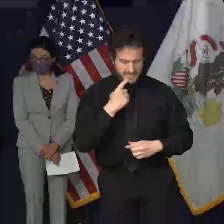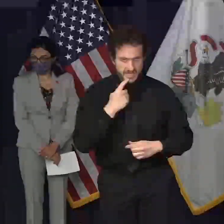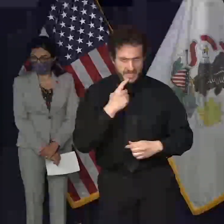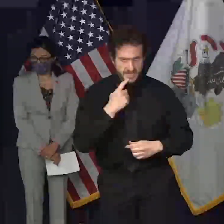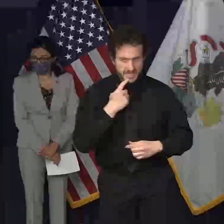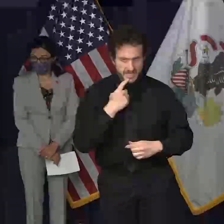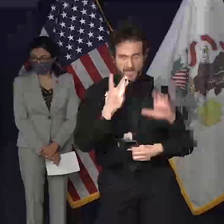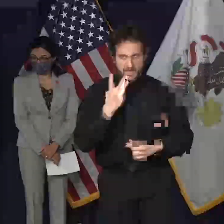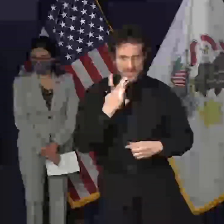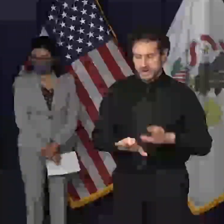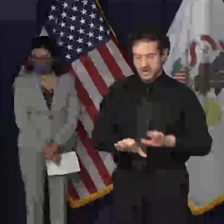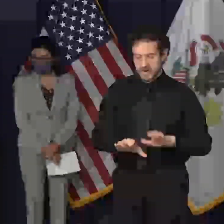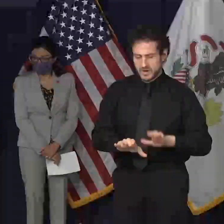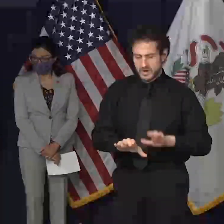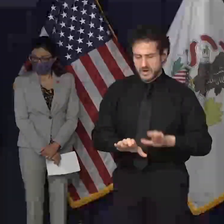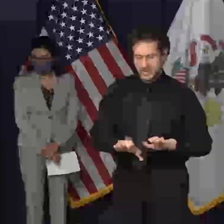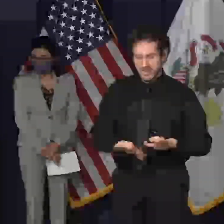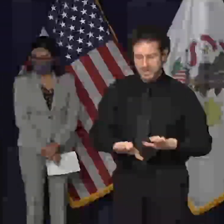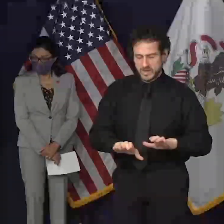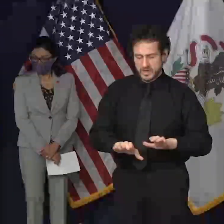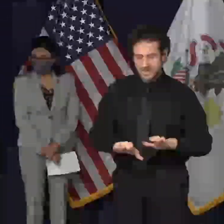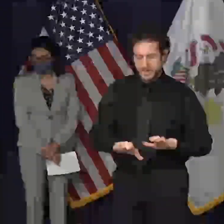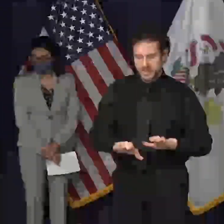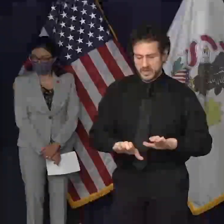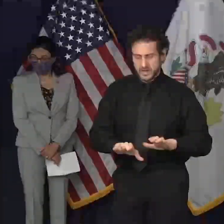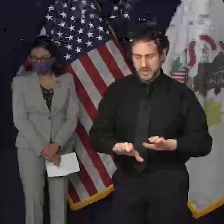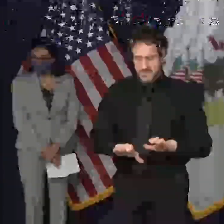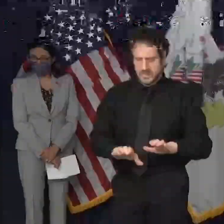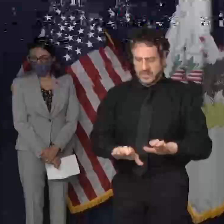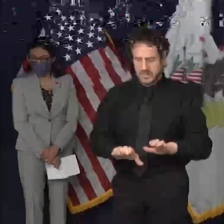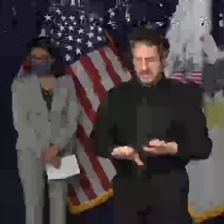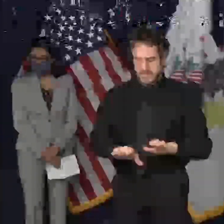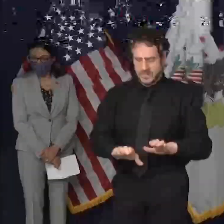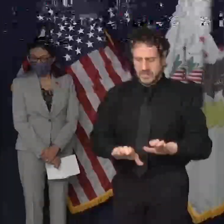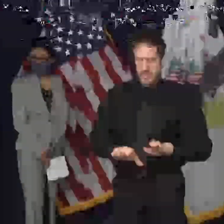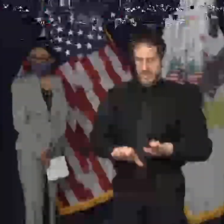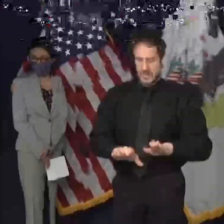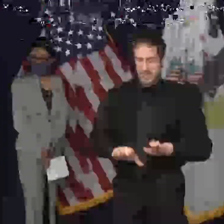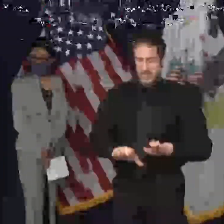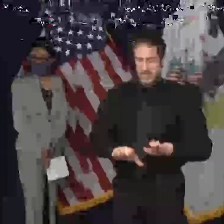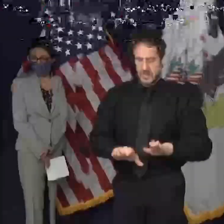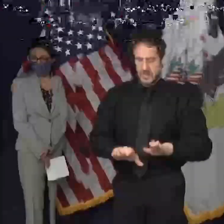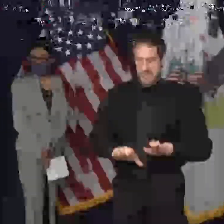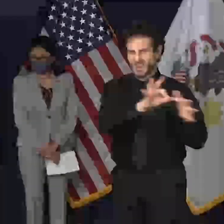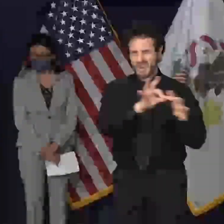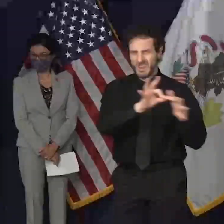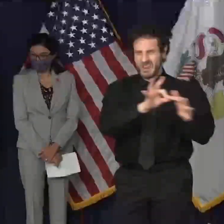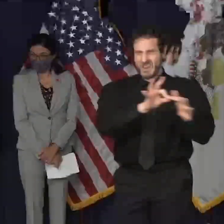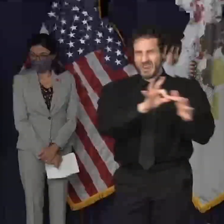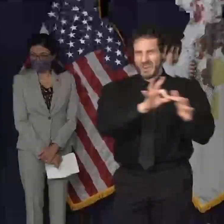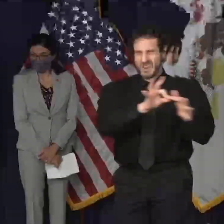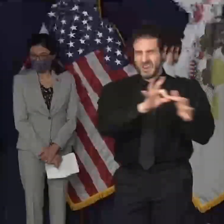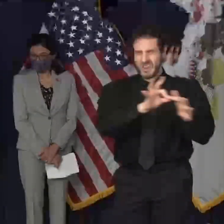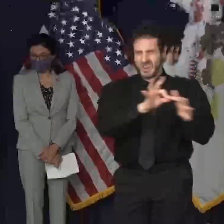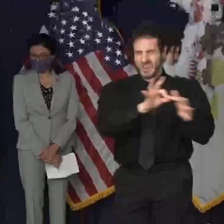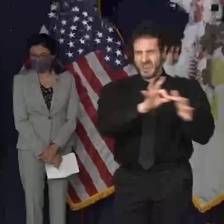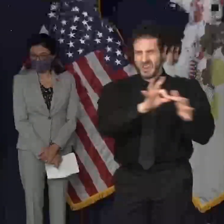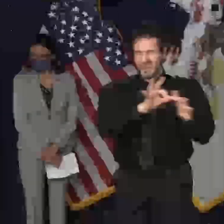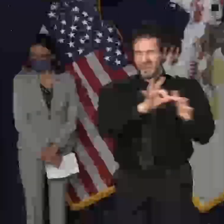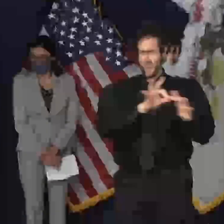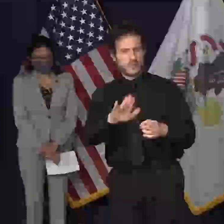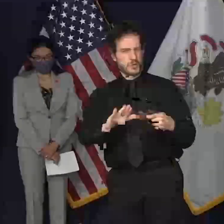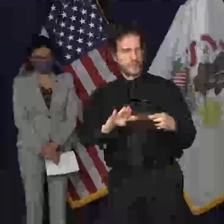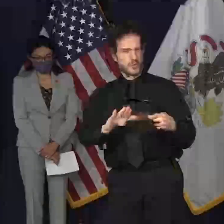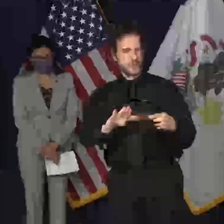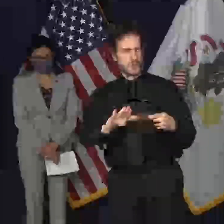COVID-19 numbers by lumping them with Chicago. Could you respond? remember that these regions are based